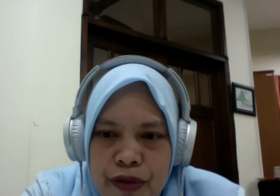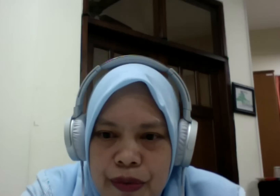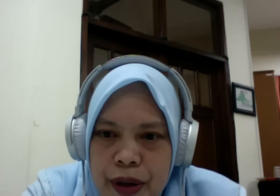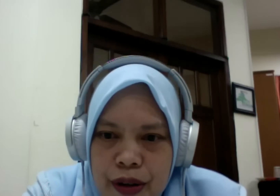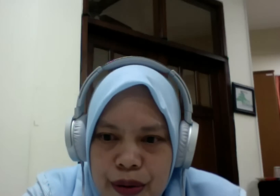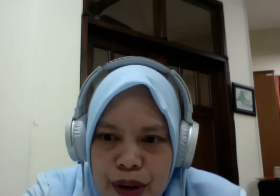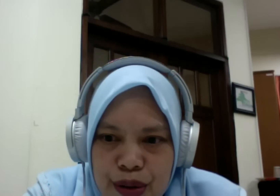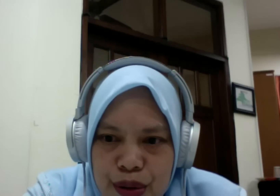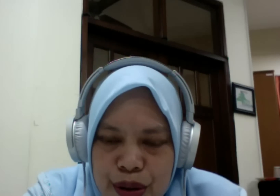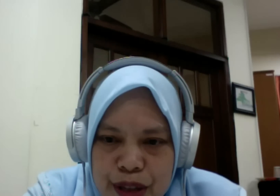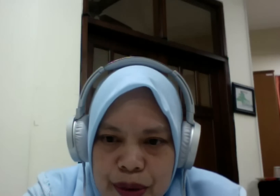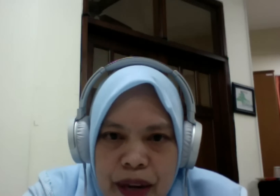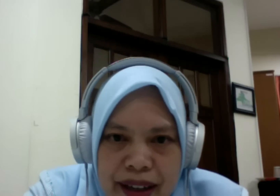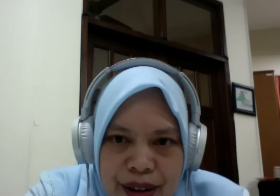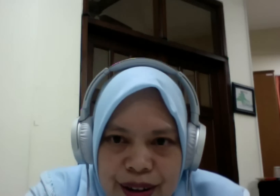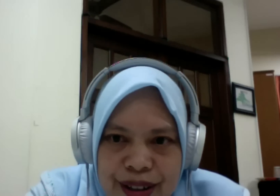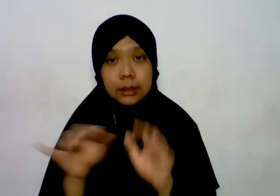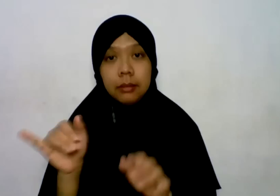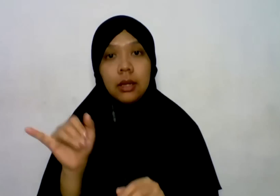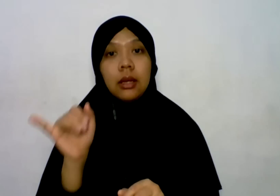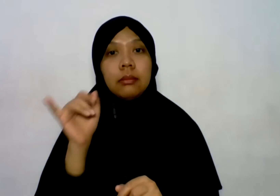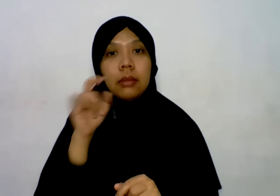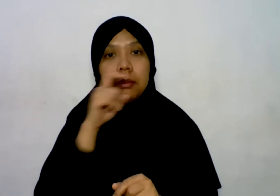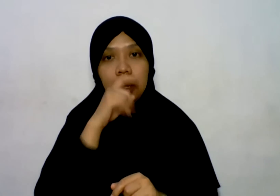Ibu Vivi want to respond back or?